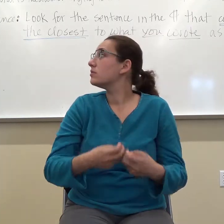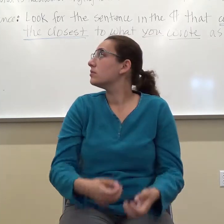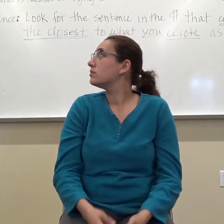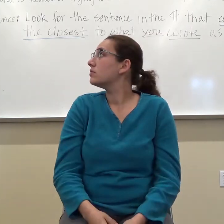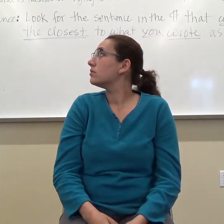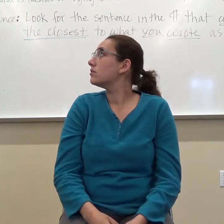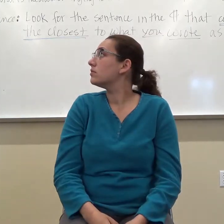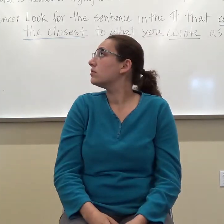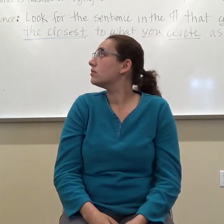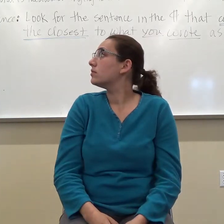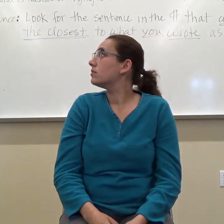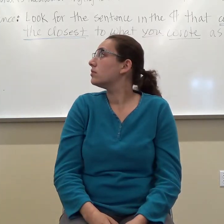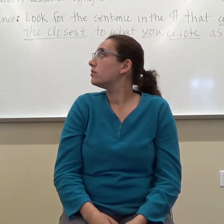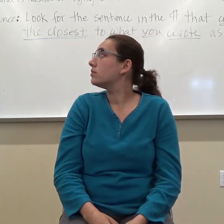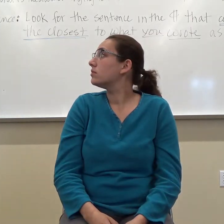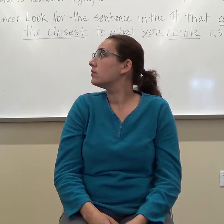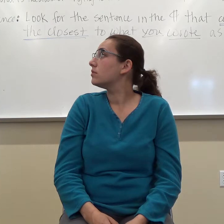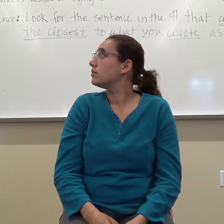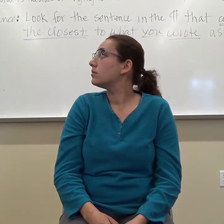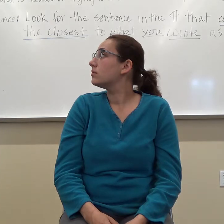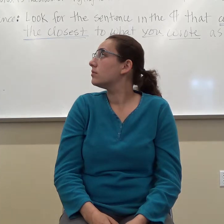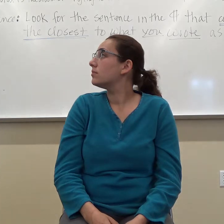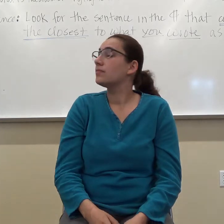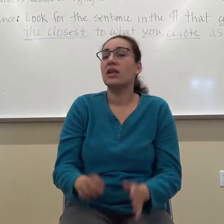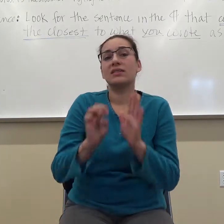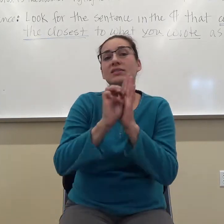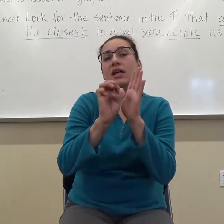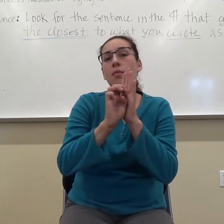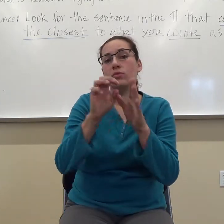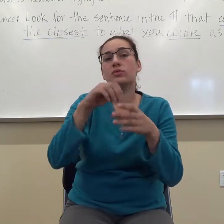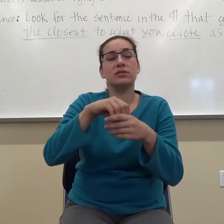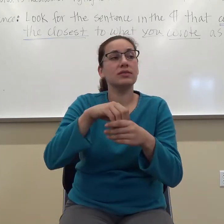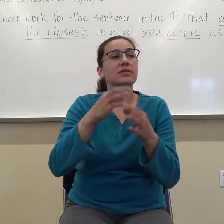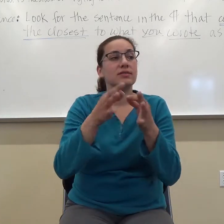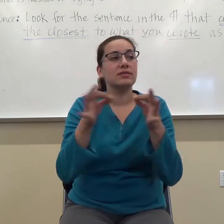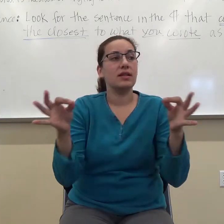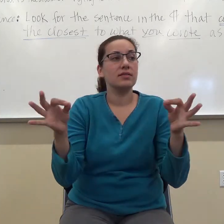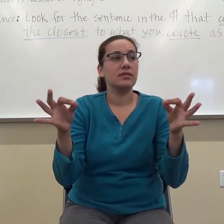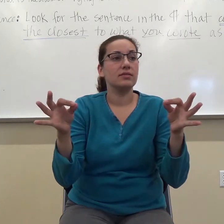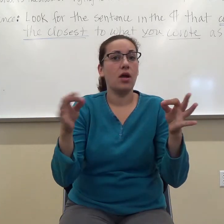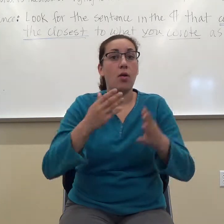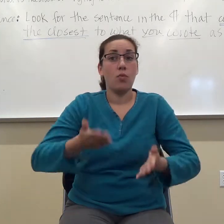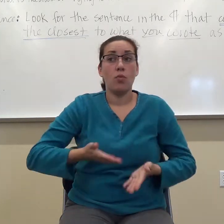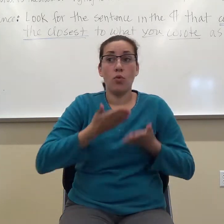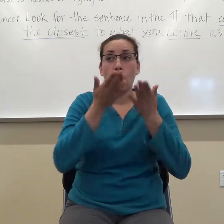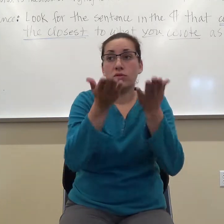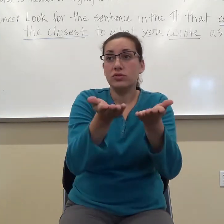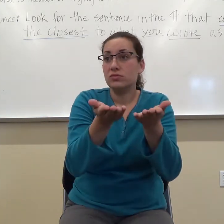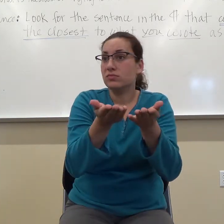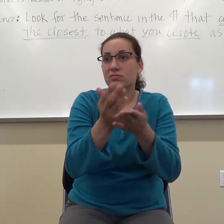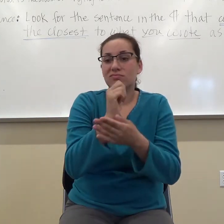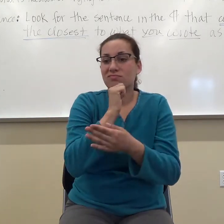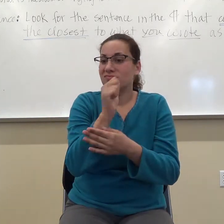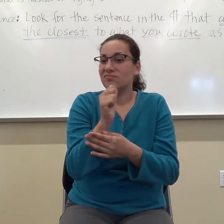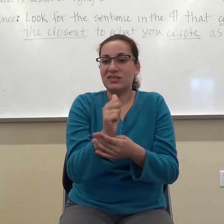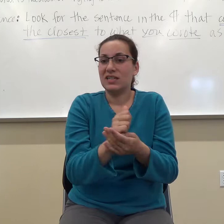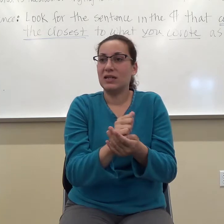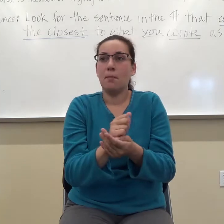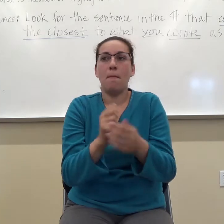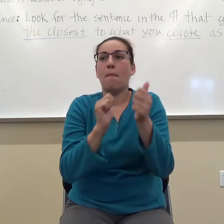This example is worked right into the sentence. A proposal that didn't go through a committee, a union vote that didn't go